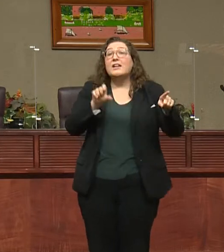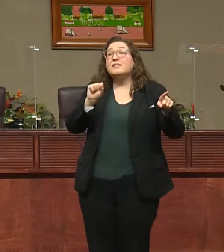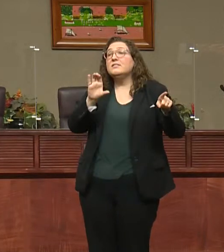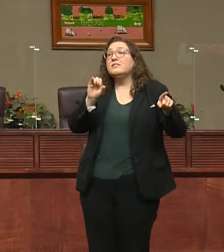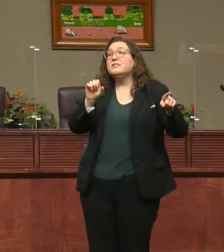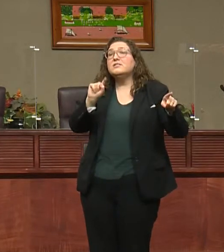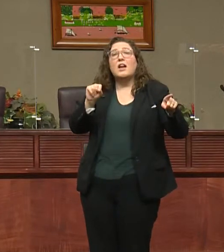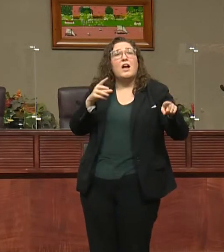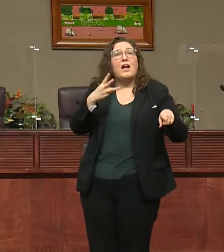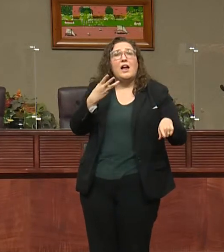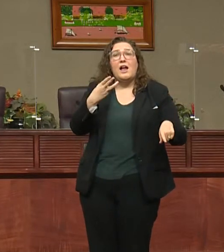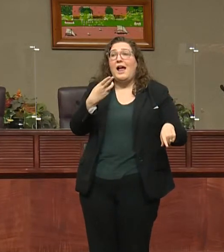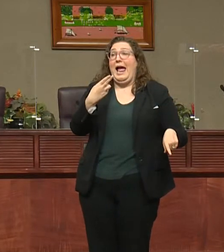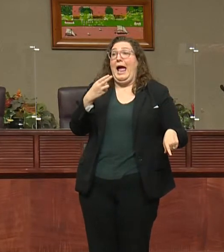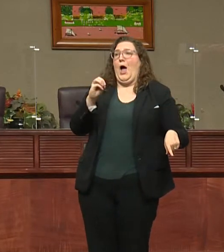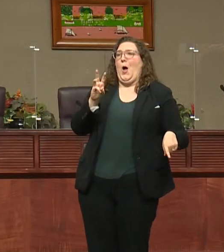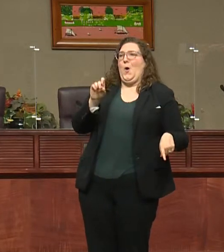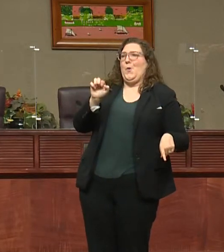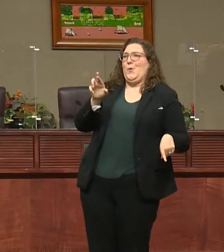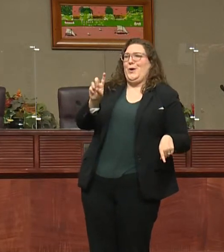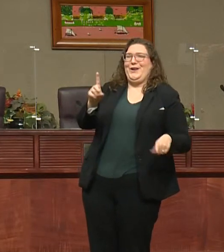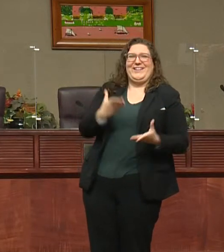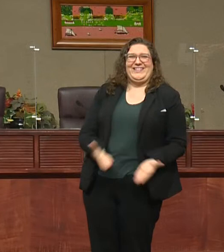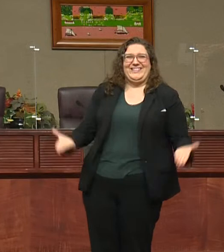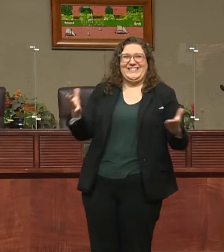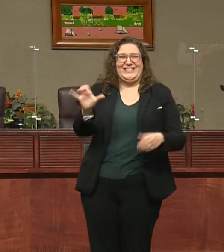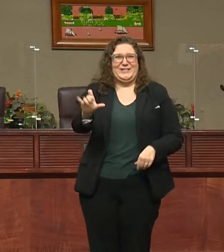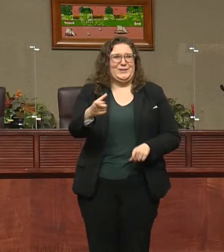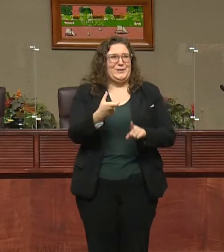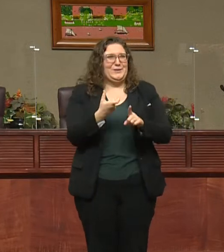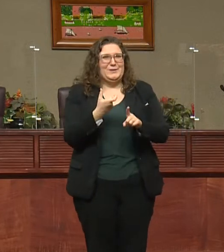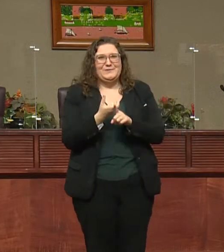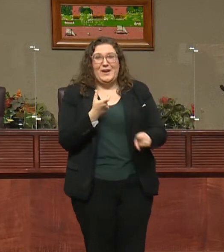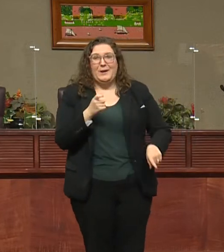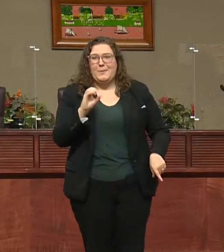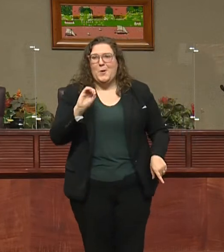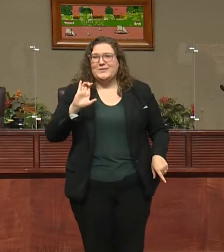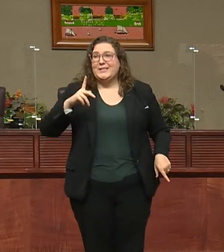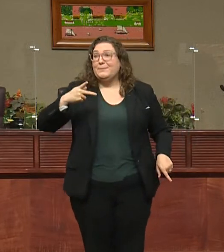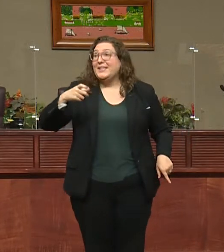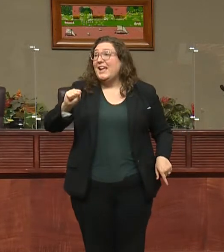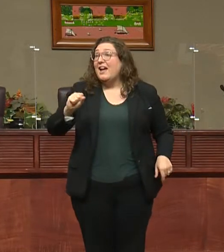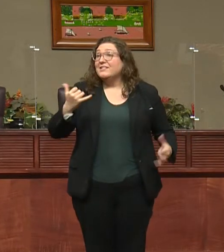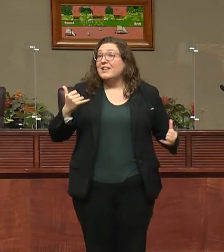staff members are here as well to respond to questions. So we'll open it up at this time.